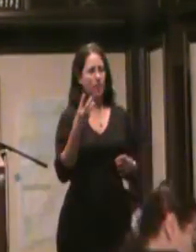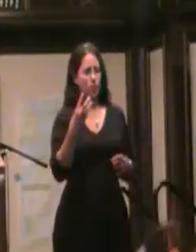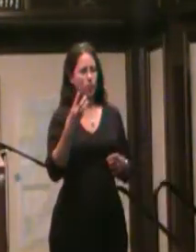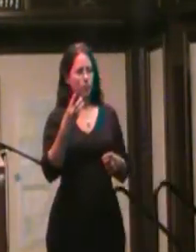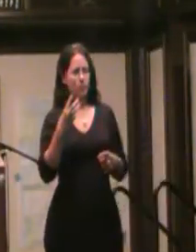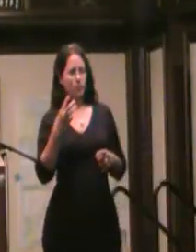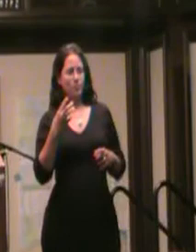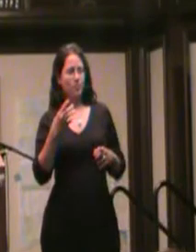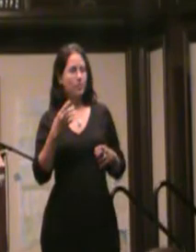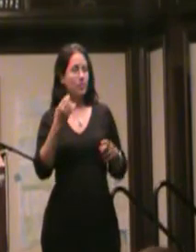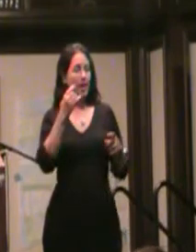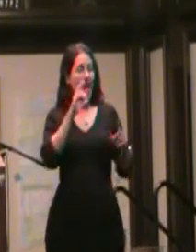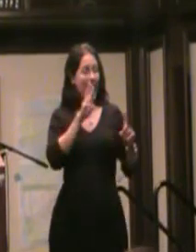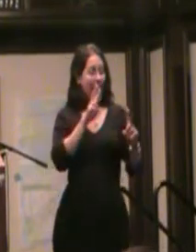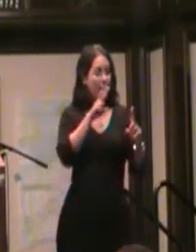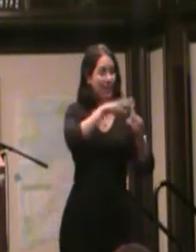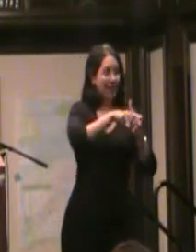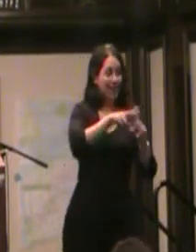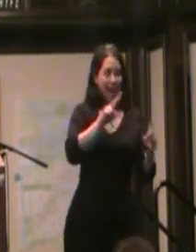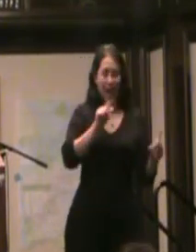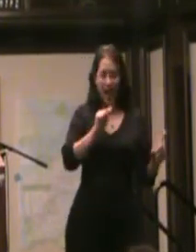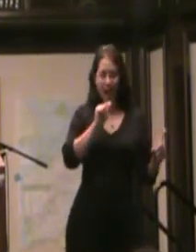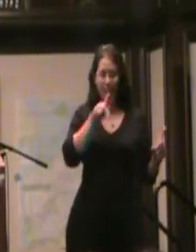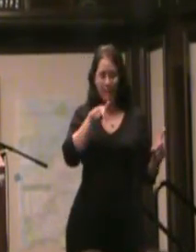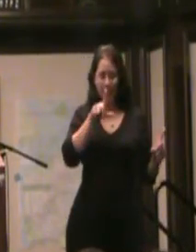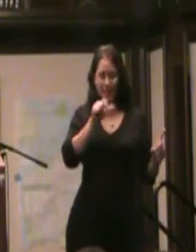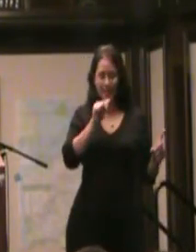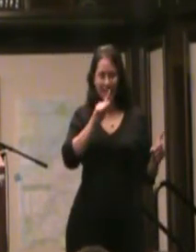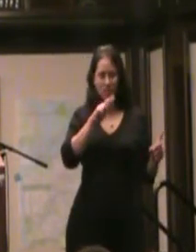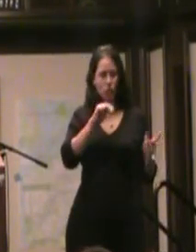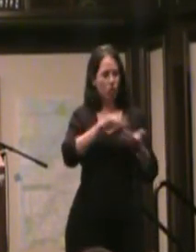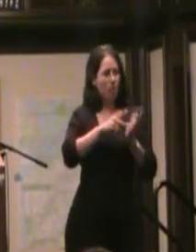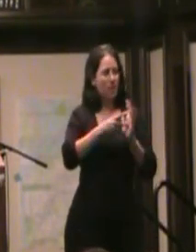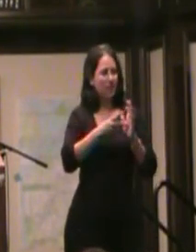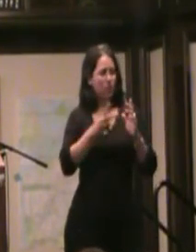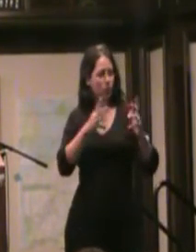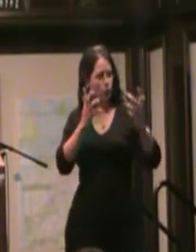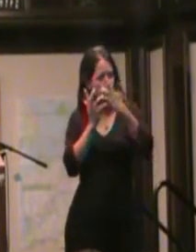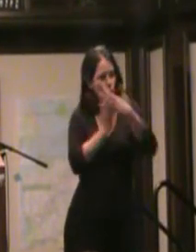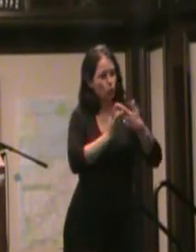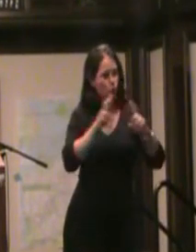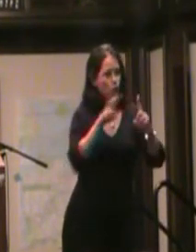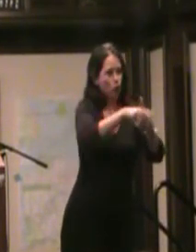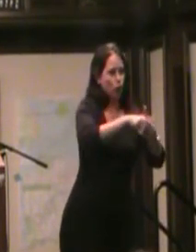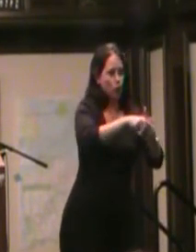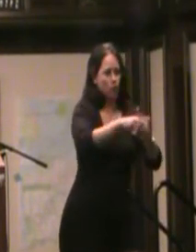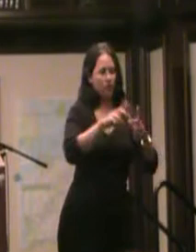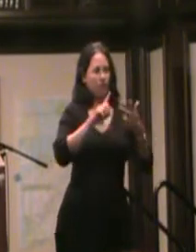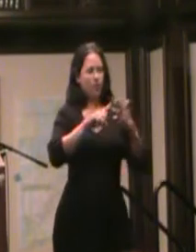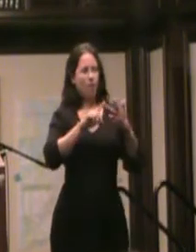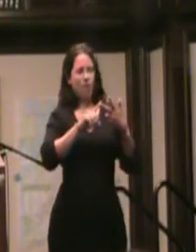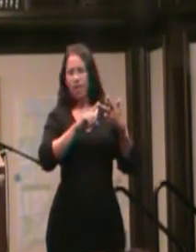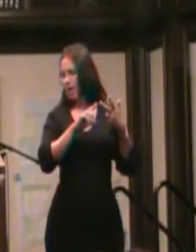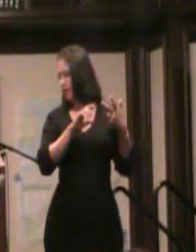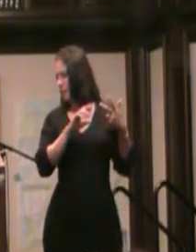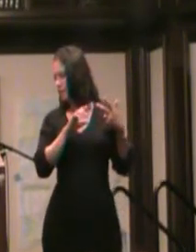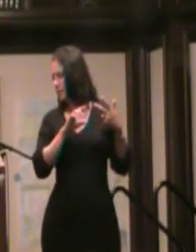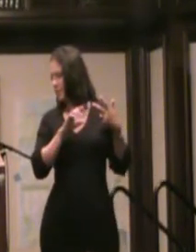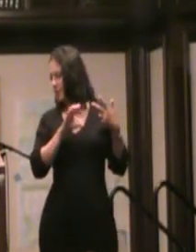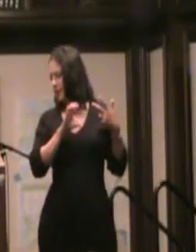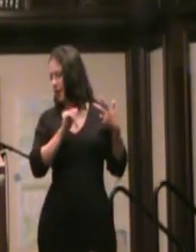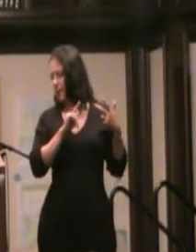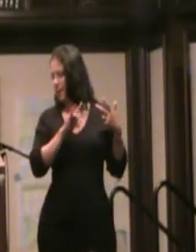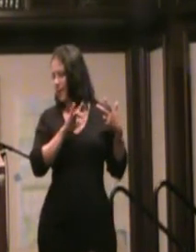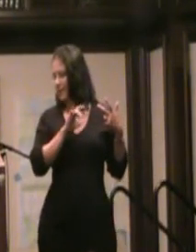put it into application, okay? How about carpeta, number three?